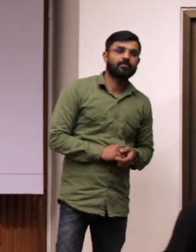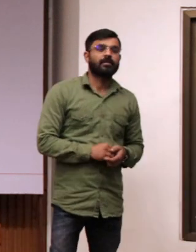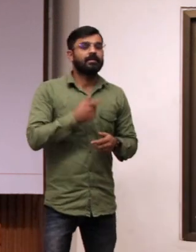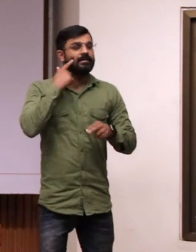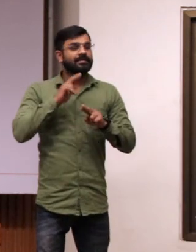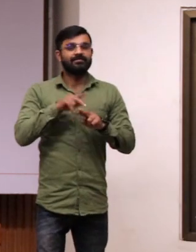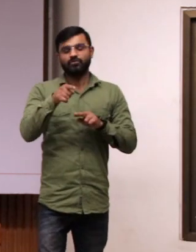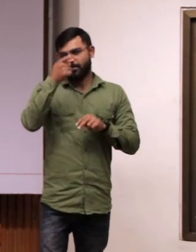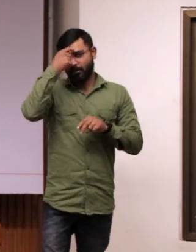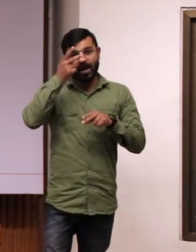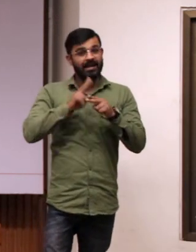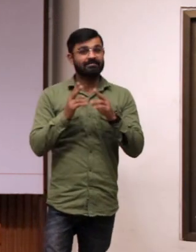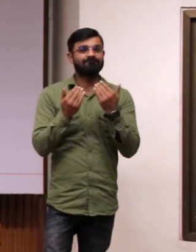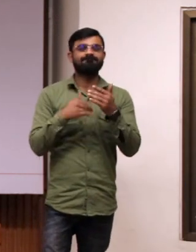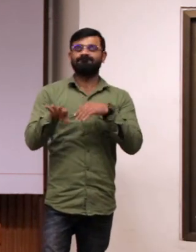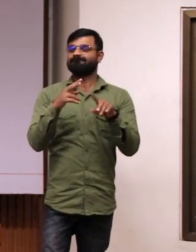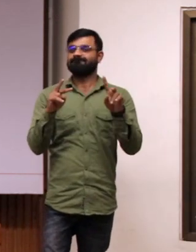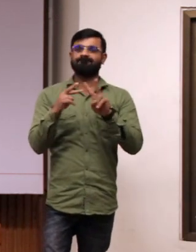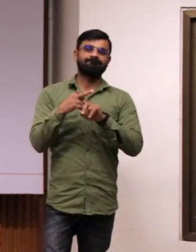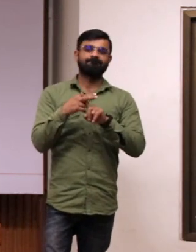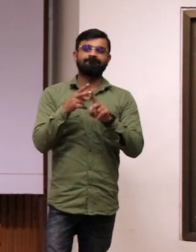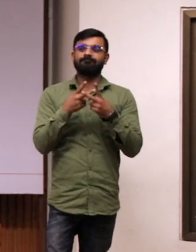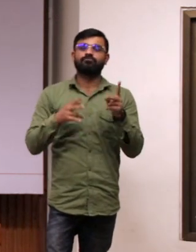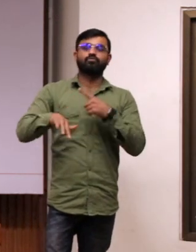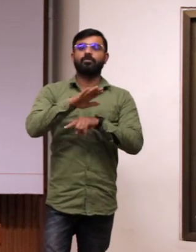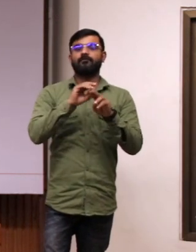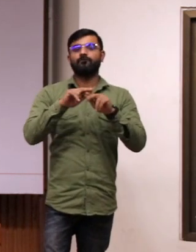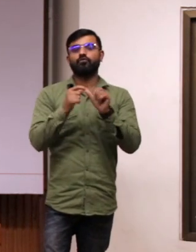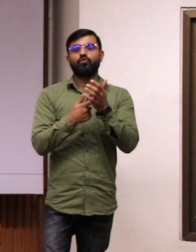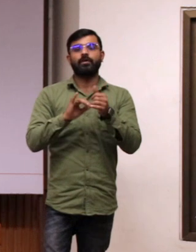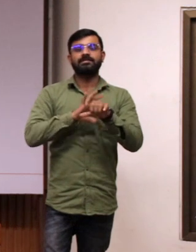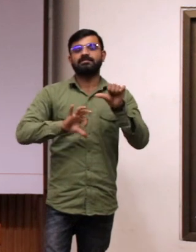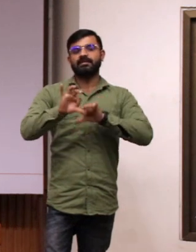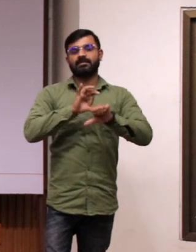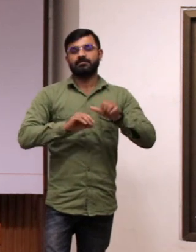species, then probably you are disturbing microbial flora. Yeah, please.